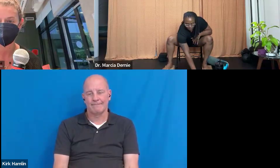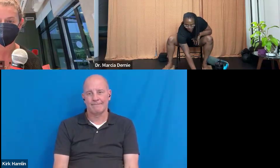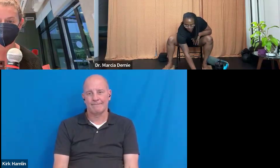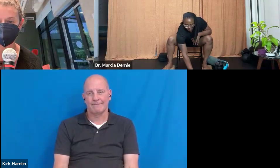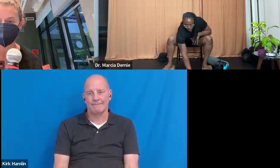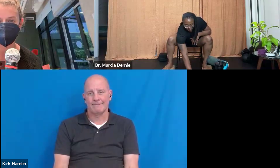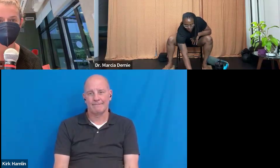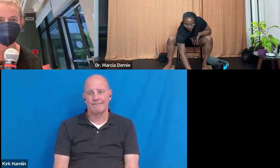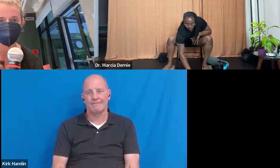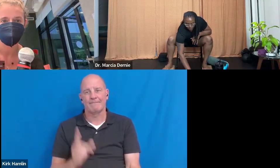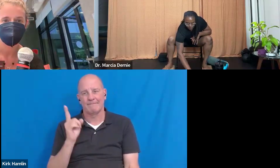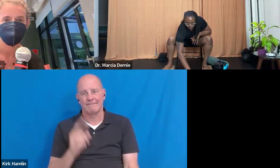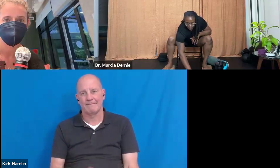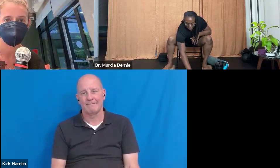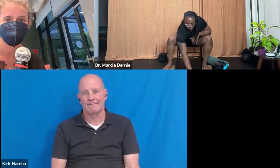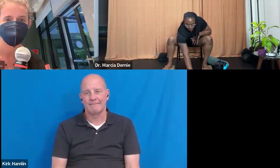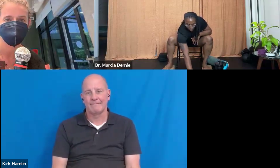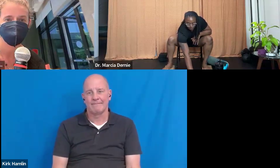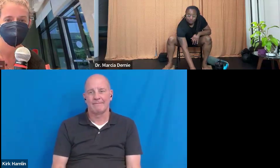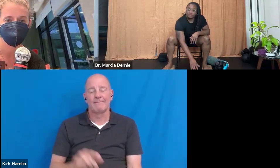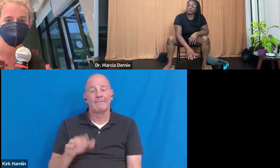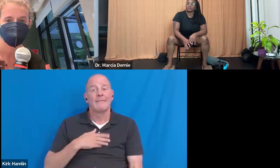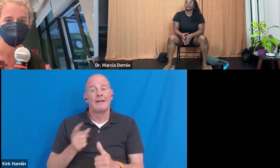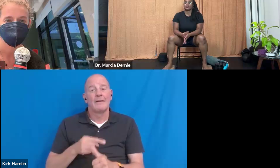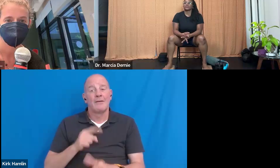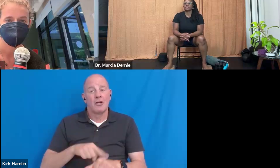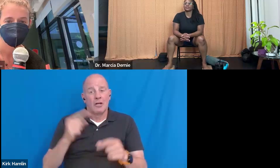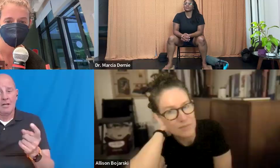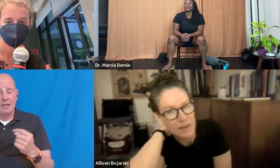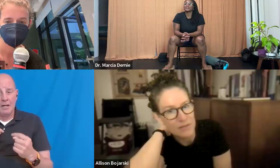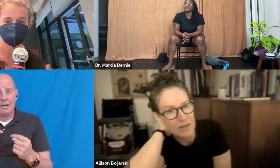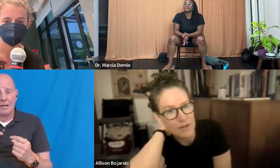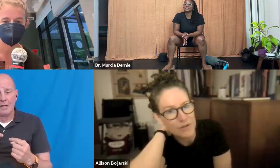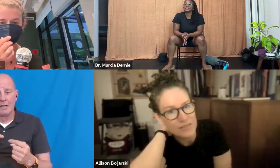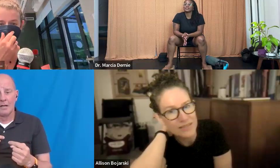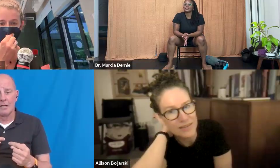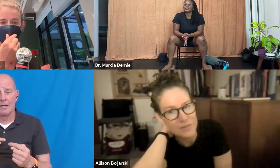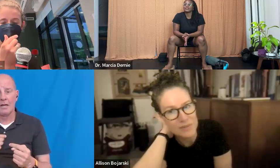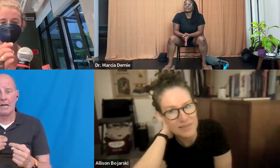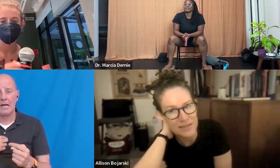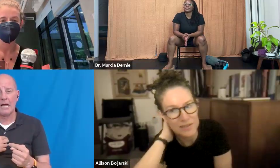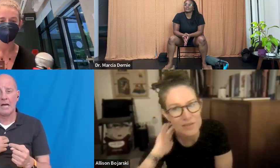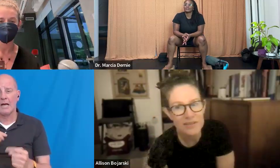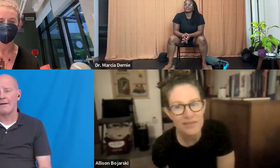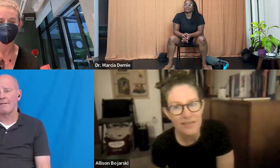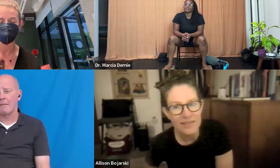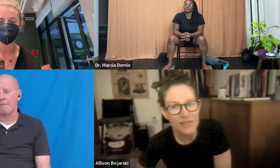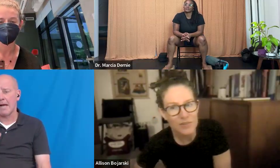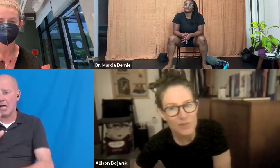I'll just come off mute to say this is my first time here. I'm dealing with mild long COVID and have been